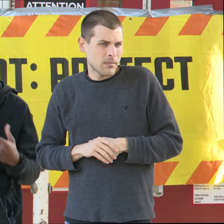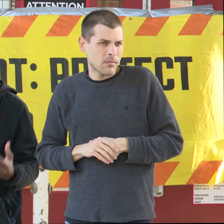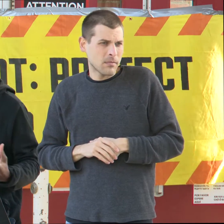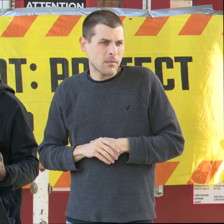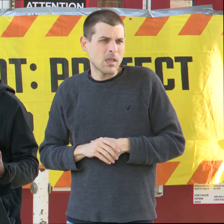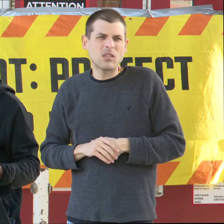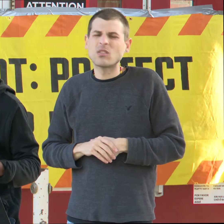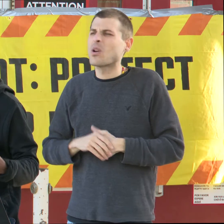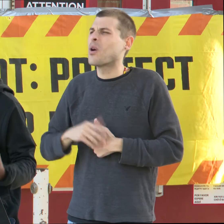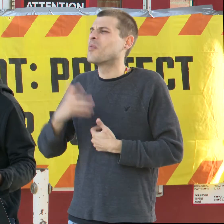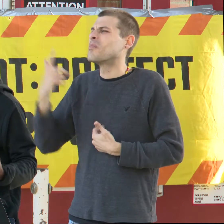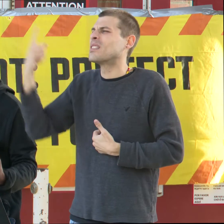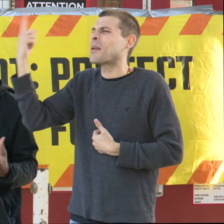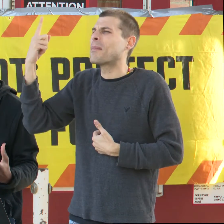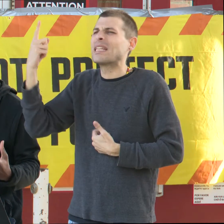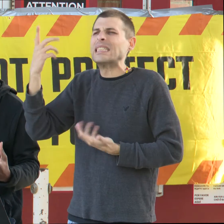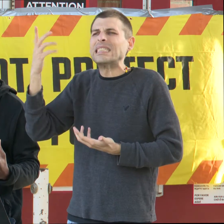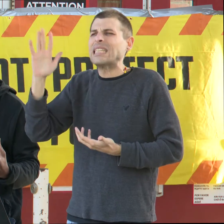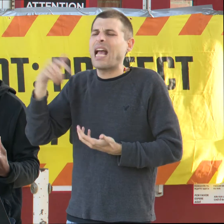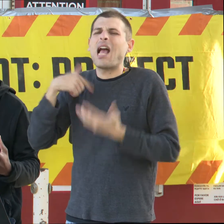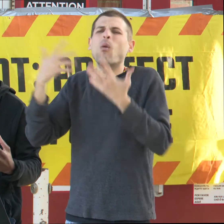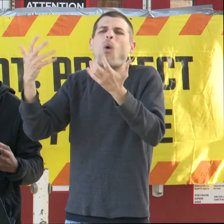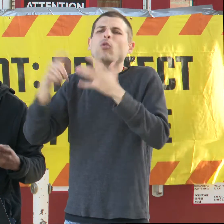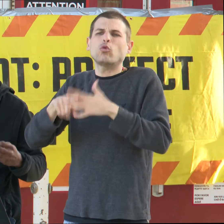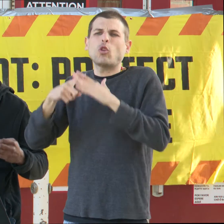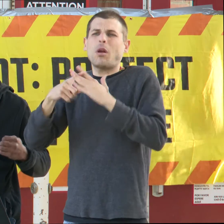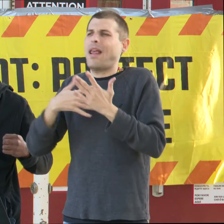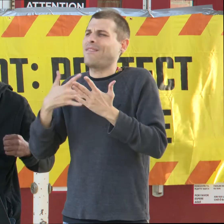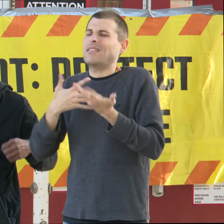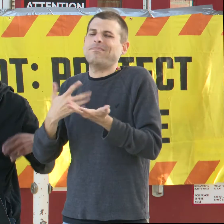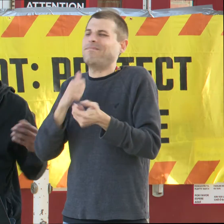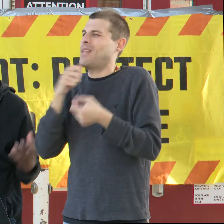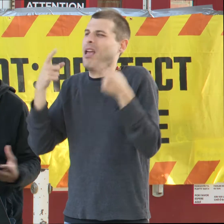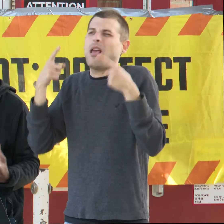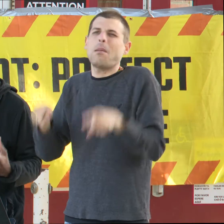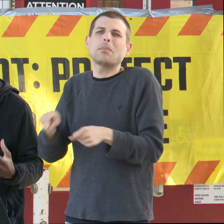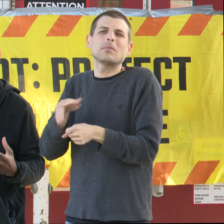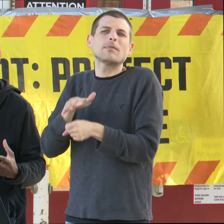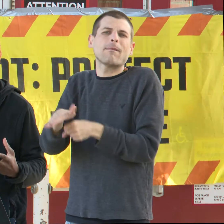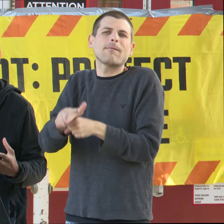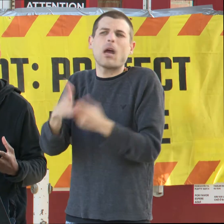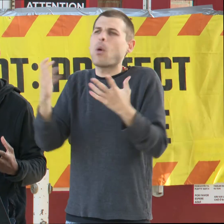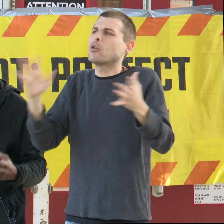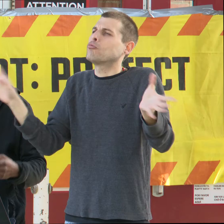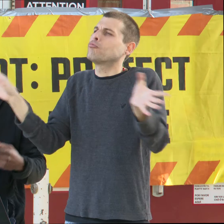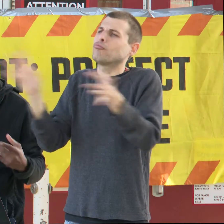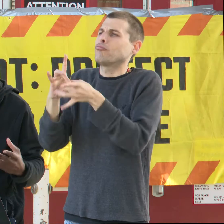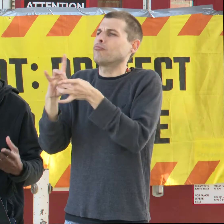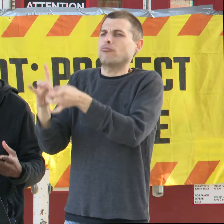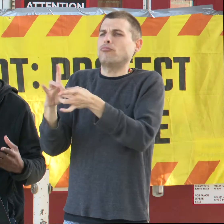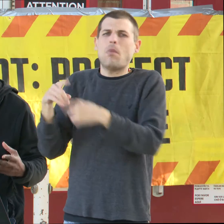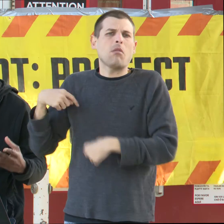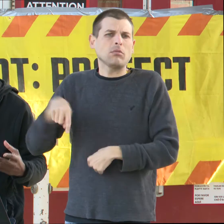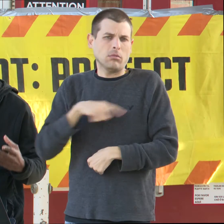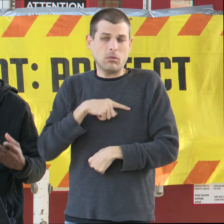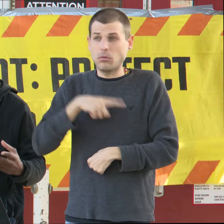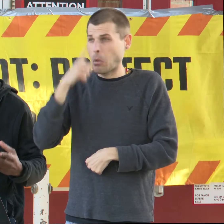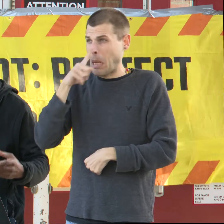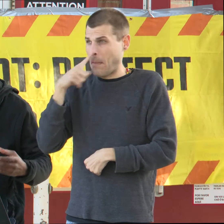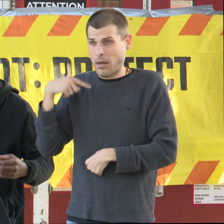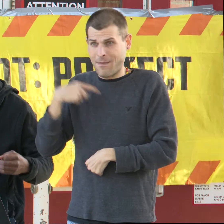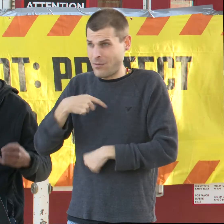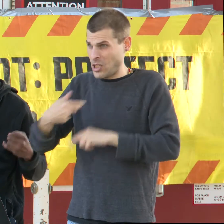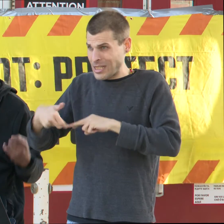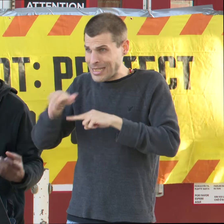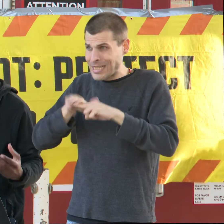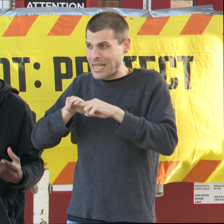do not do enough, and I would like to start this way just to just reunify us all. Can we all just sit for a moment